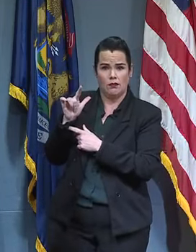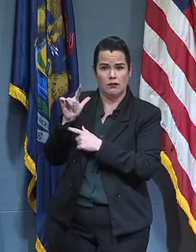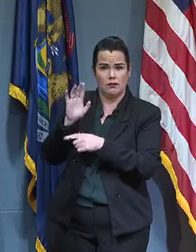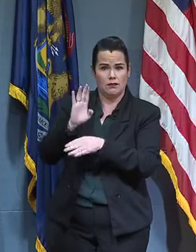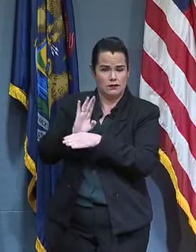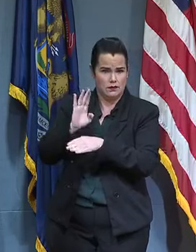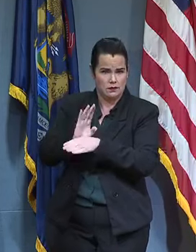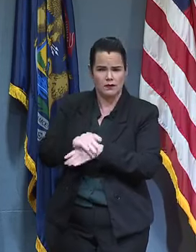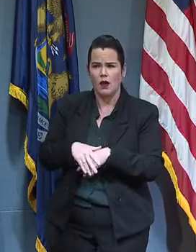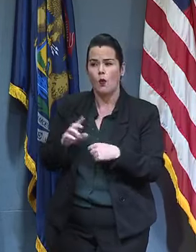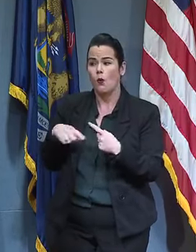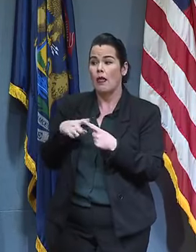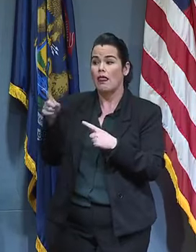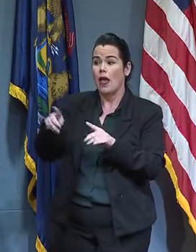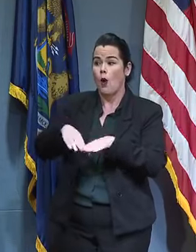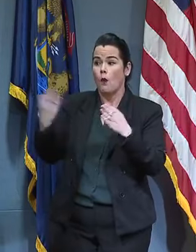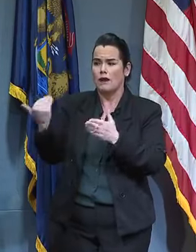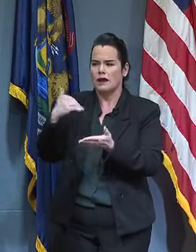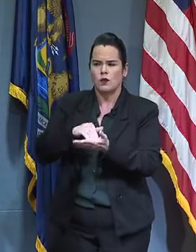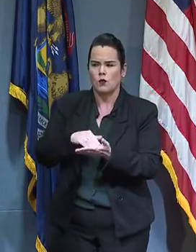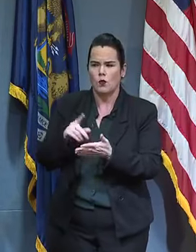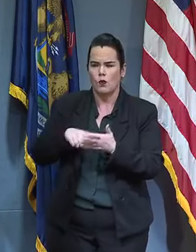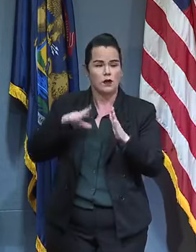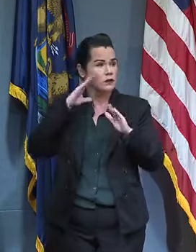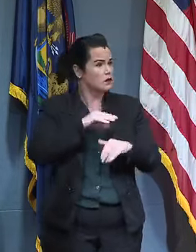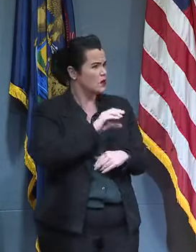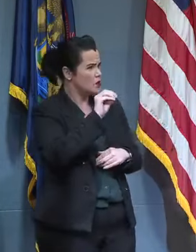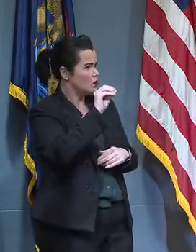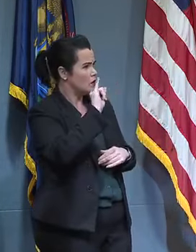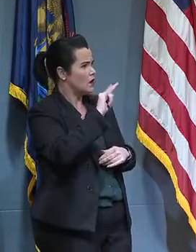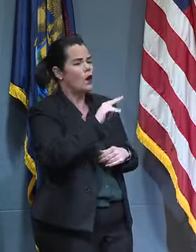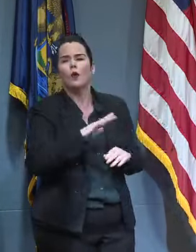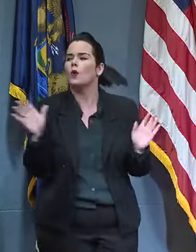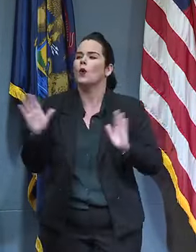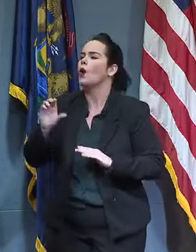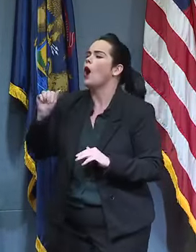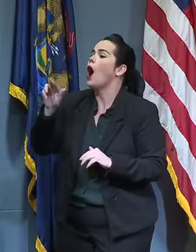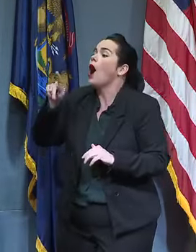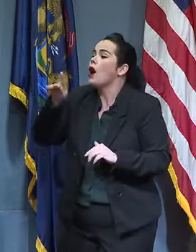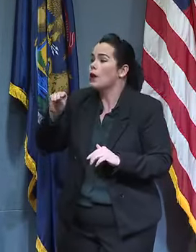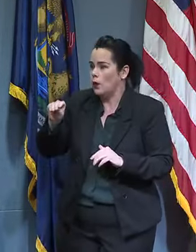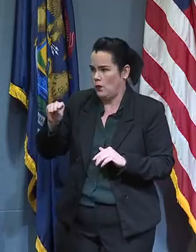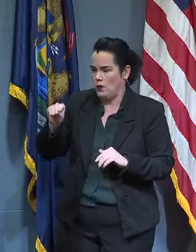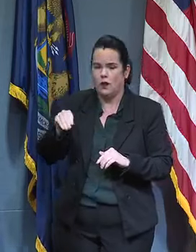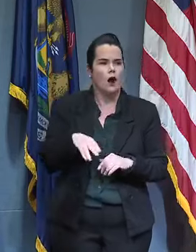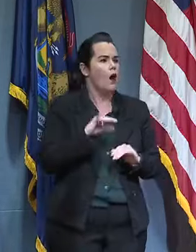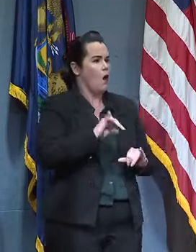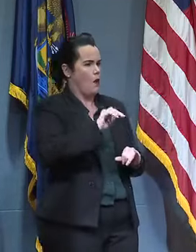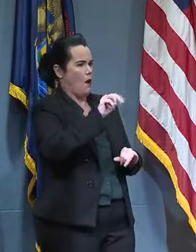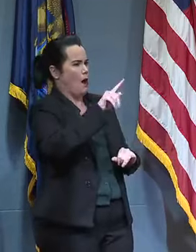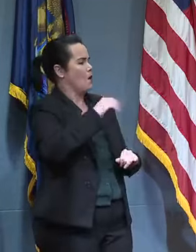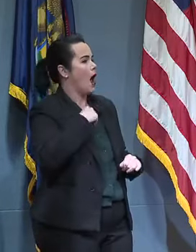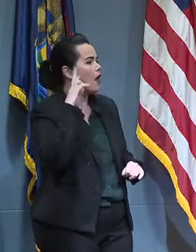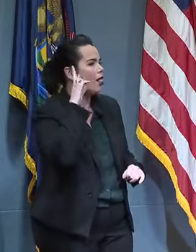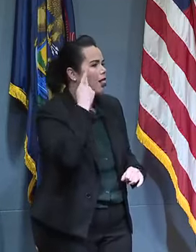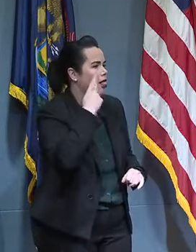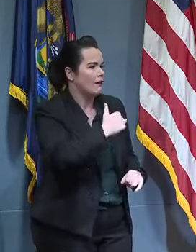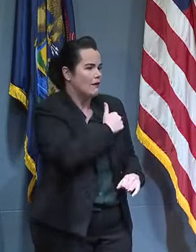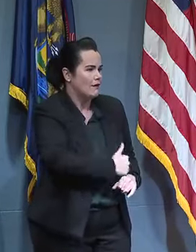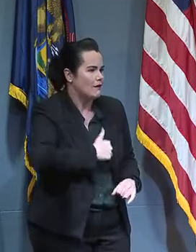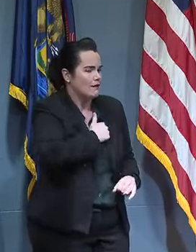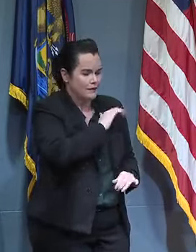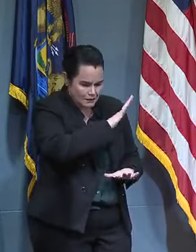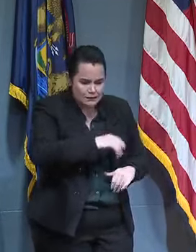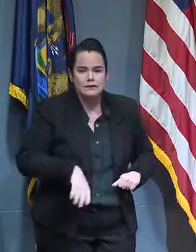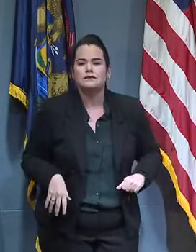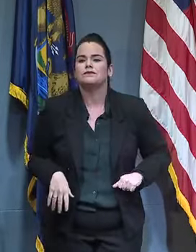they decide to reopen? With the oil industry? Auto industry, oh, the auto big three. Industry. Sorry, yeah. I didn't hear you correctly. So I've had a